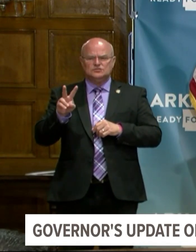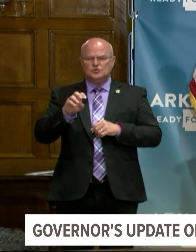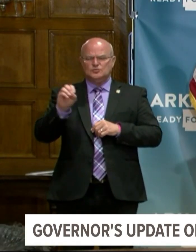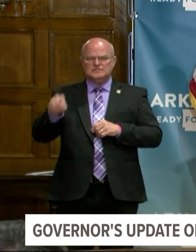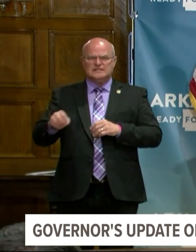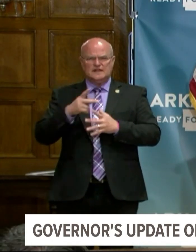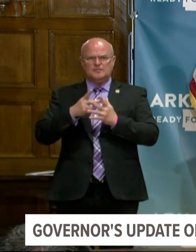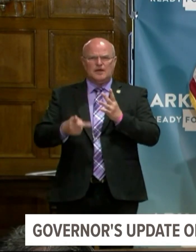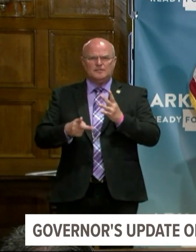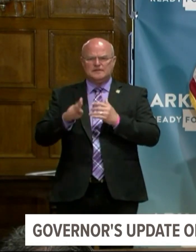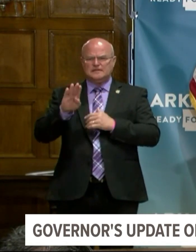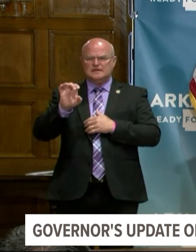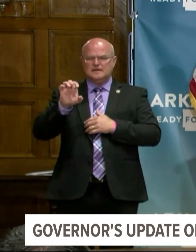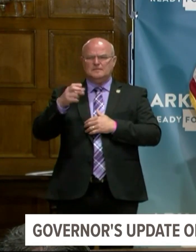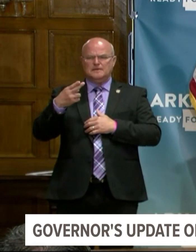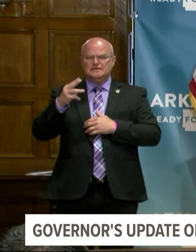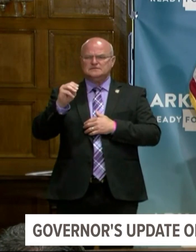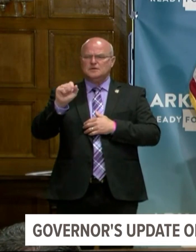benchmark?